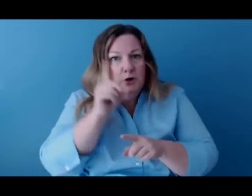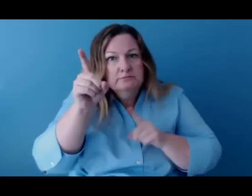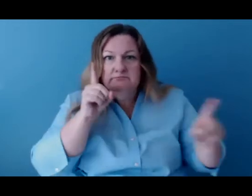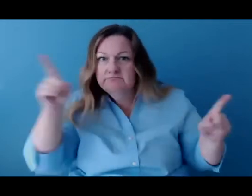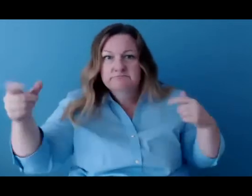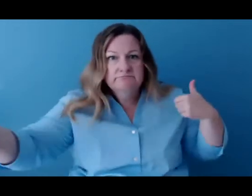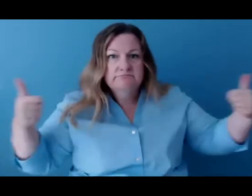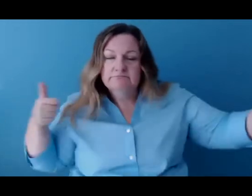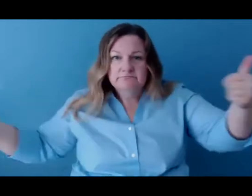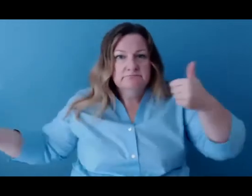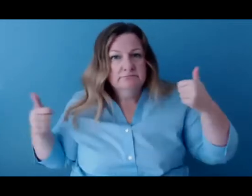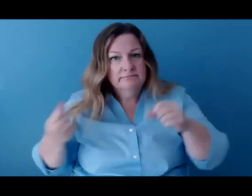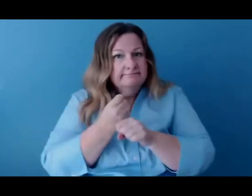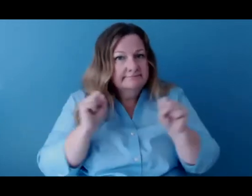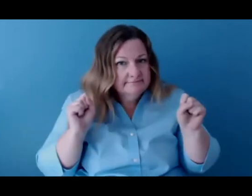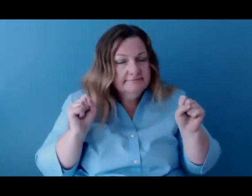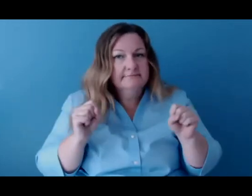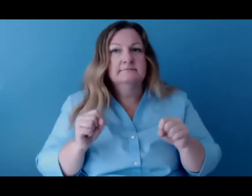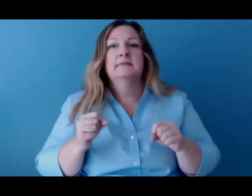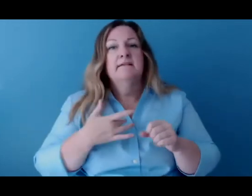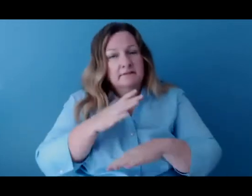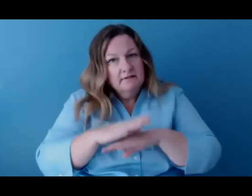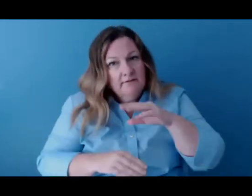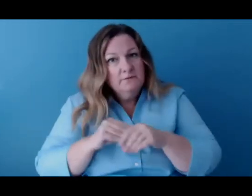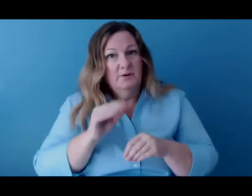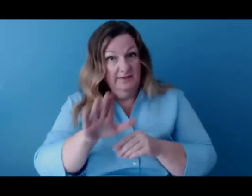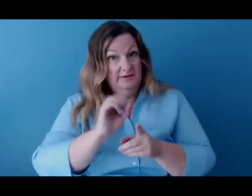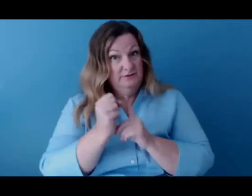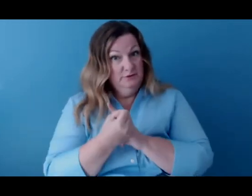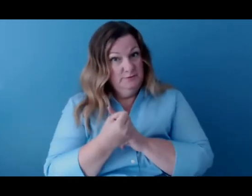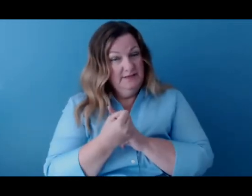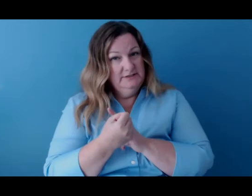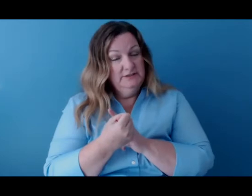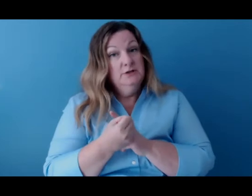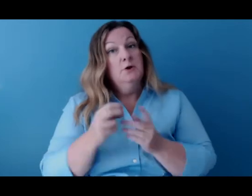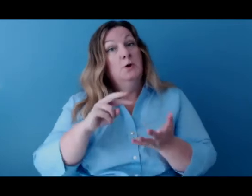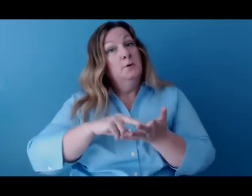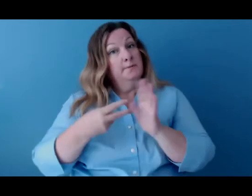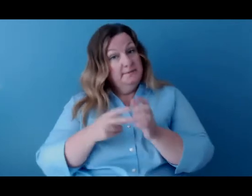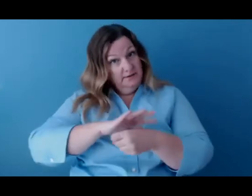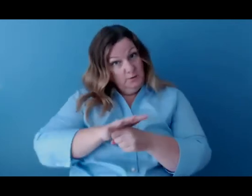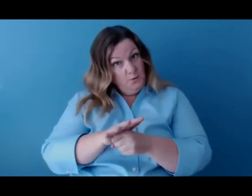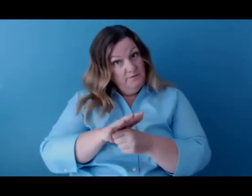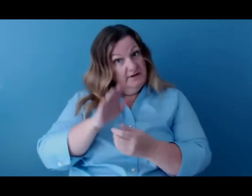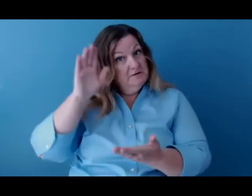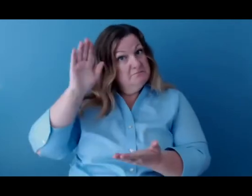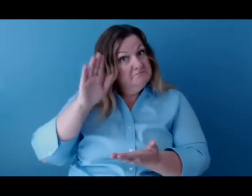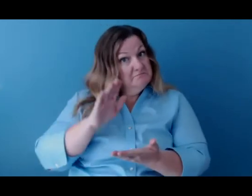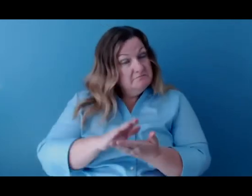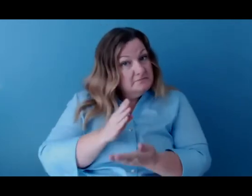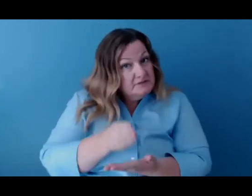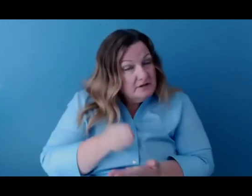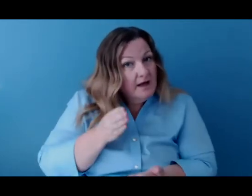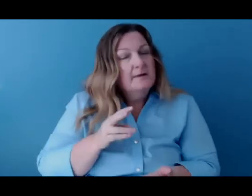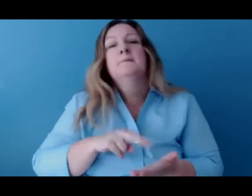work. People can, you know, work in a more comfortable situation. We have to move that beyond just maybe a, you know, a